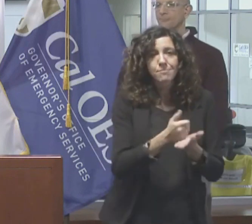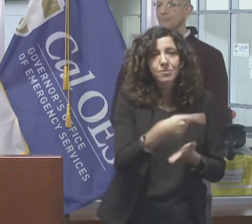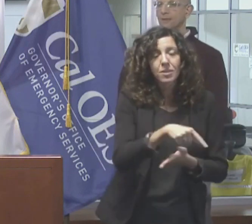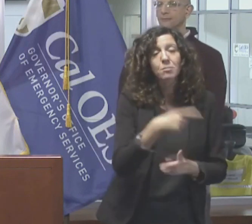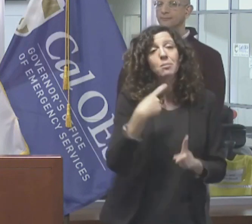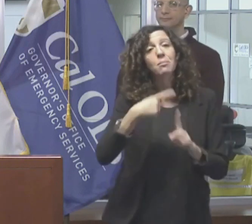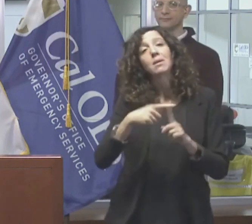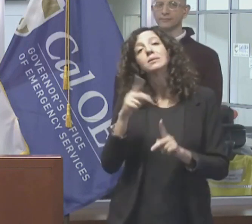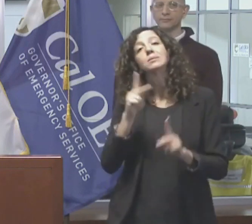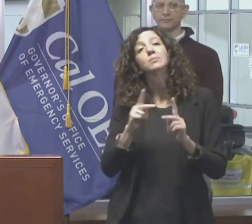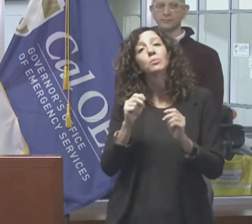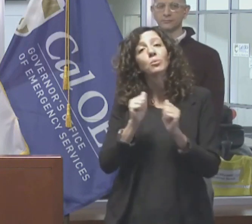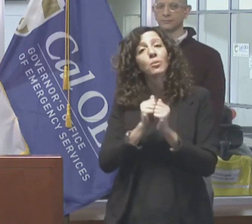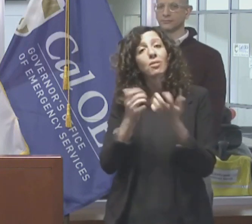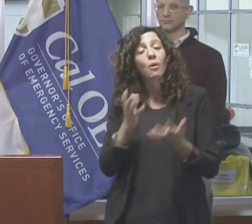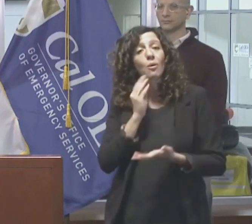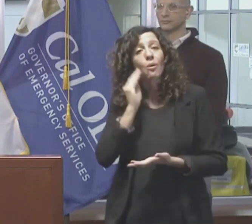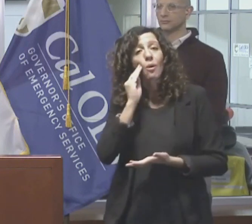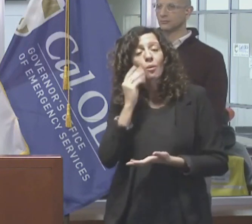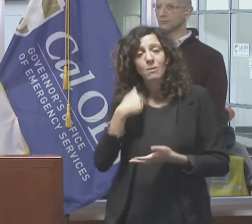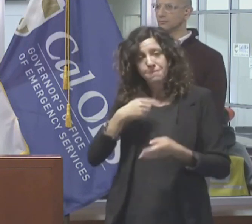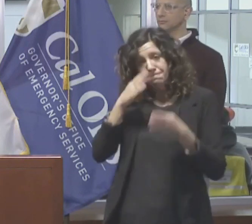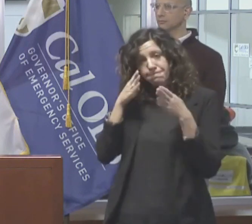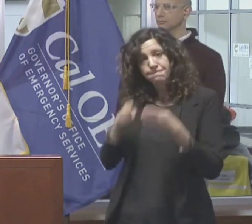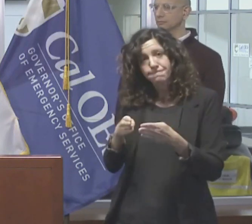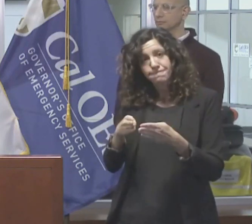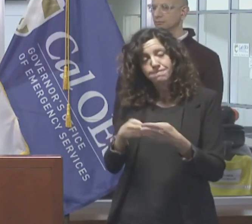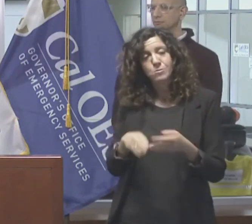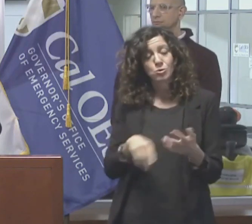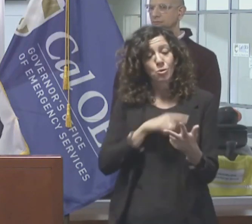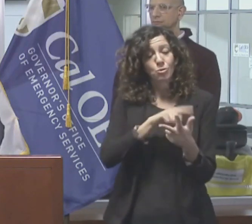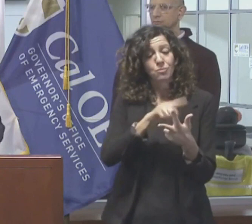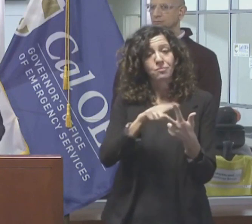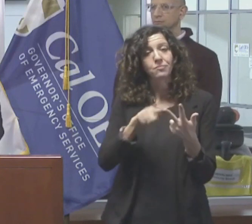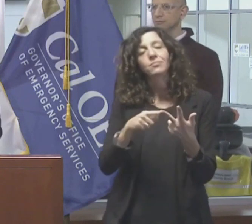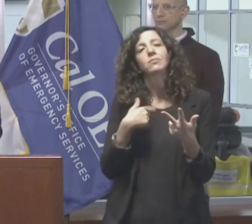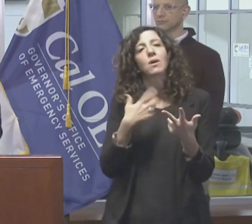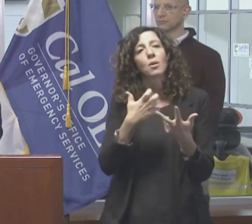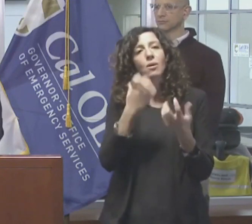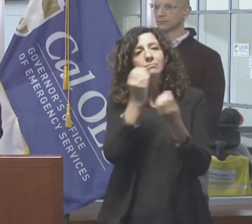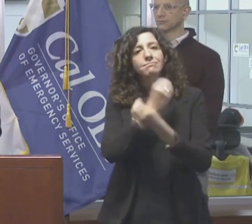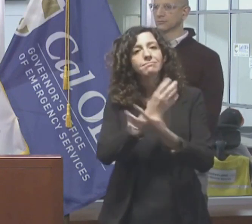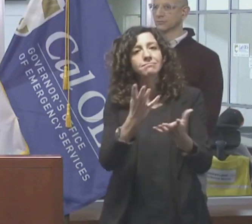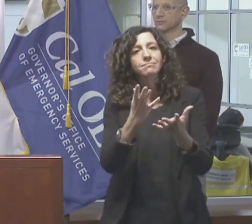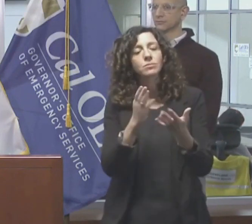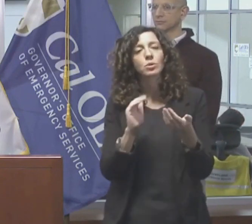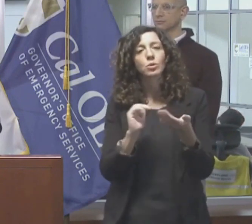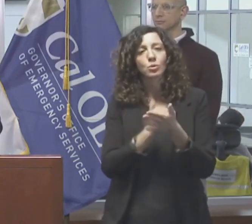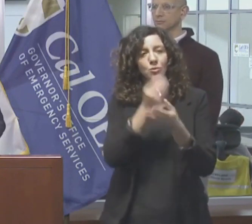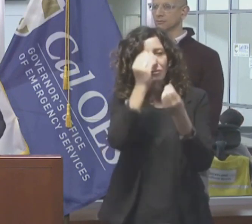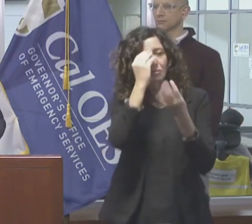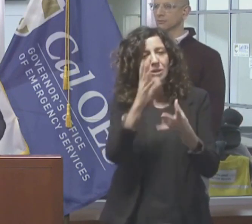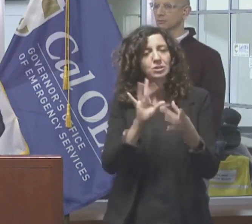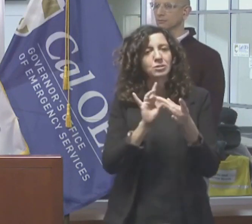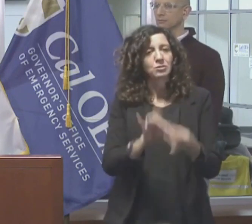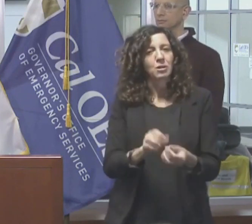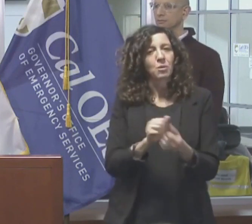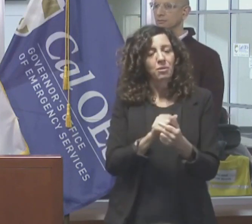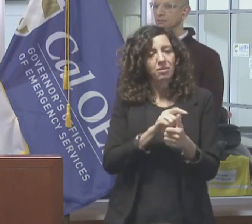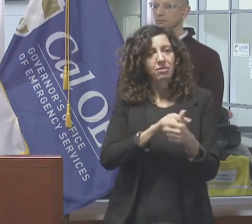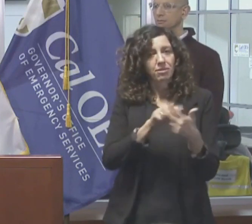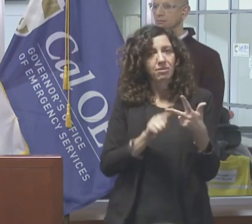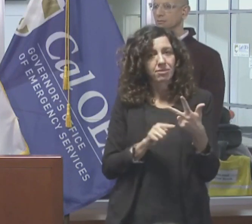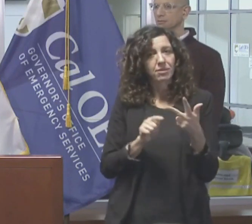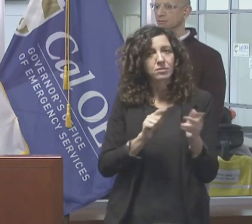three areas that I want to advance some new considerations for the public and new direction for the people of the